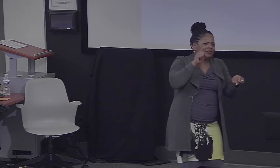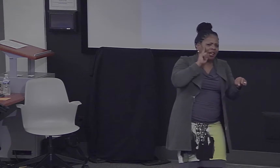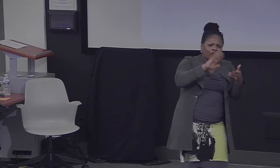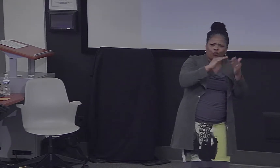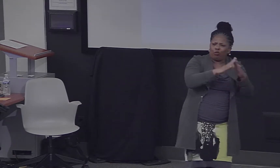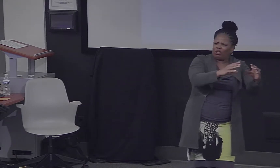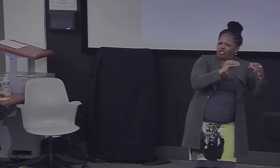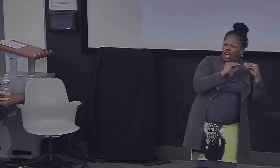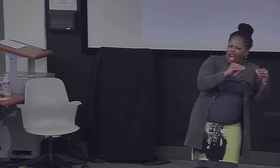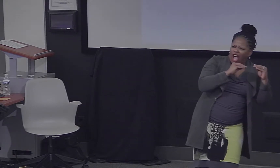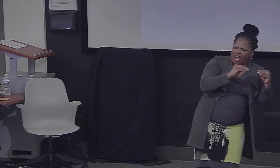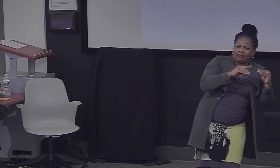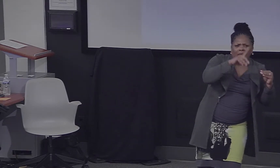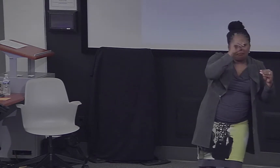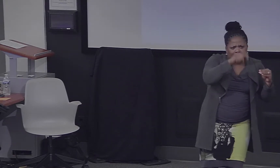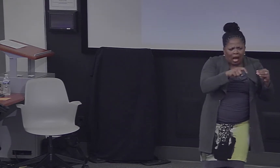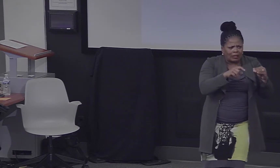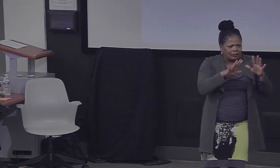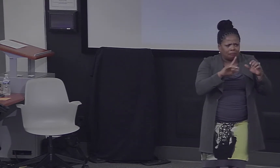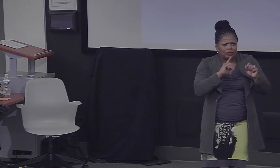When I first joined the deaf community,